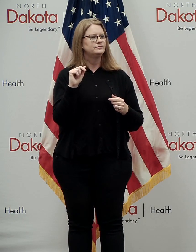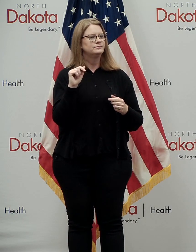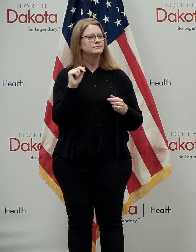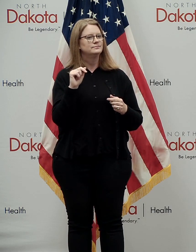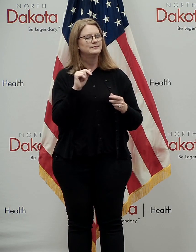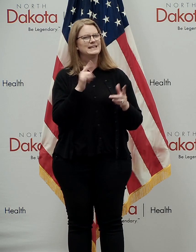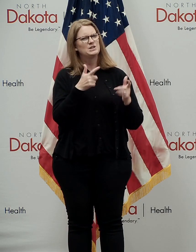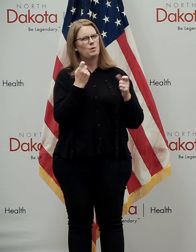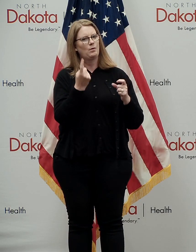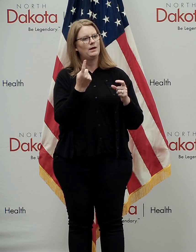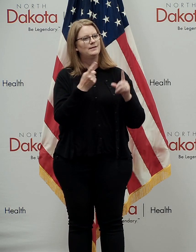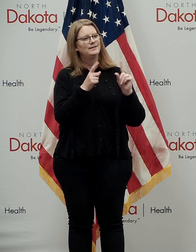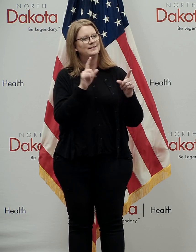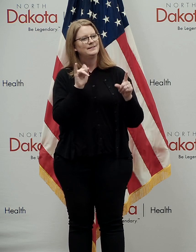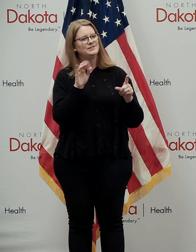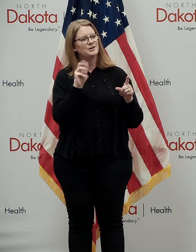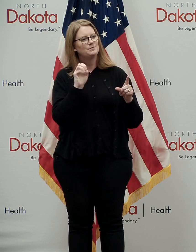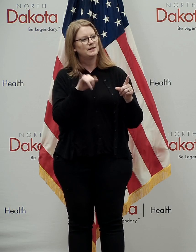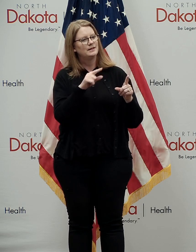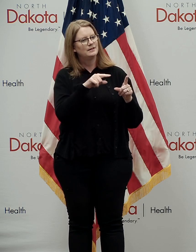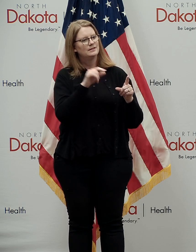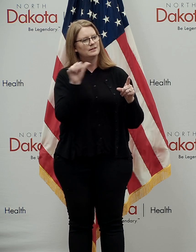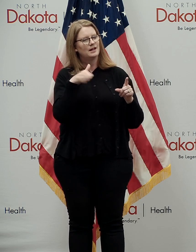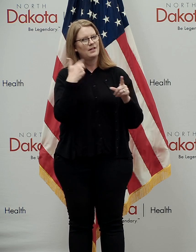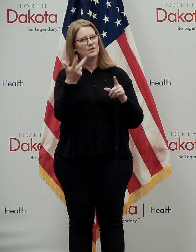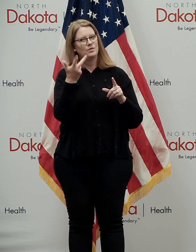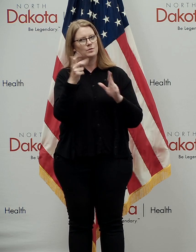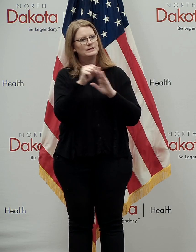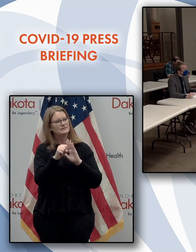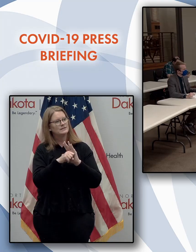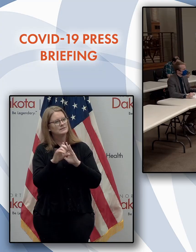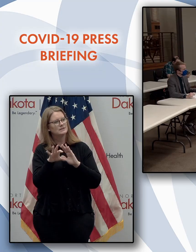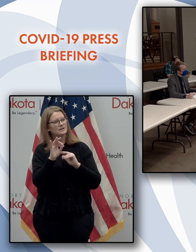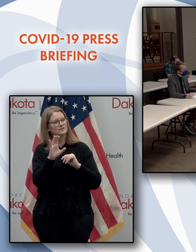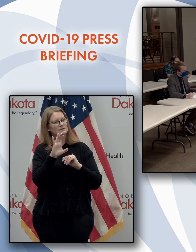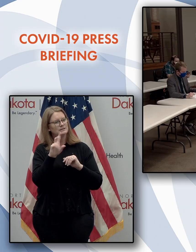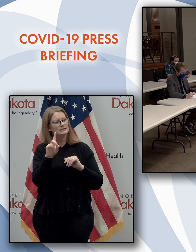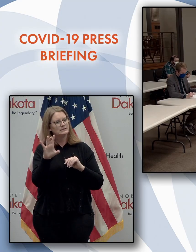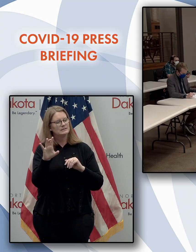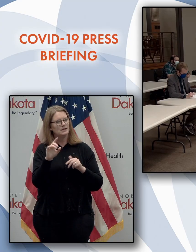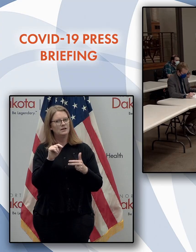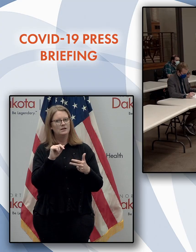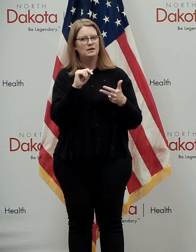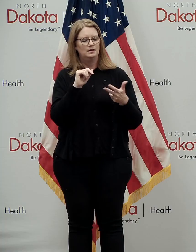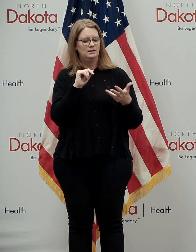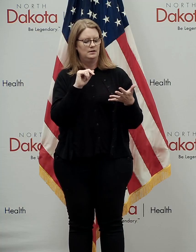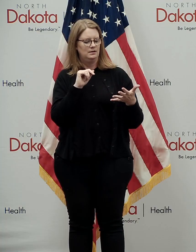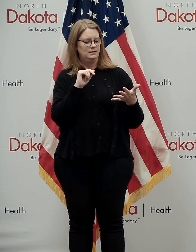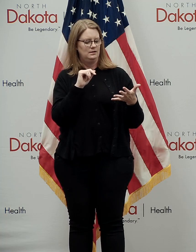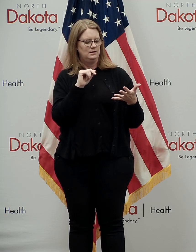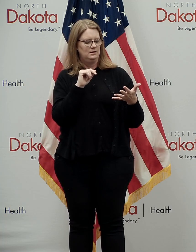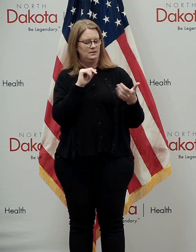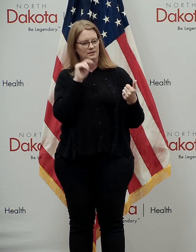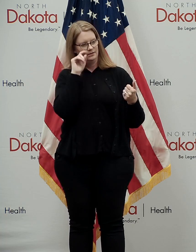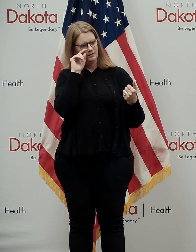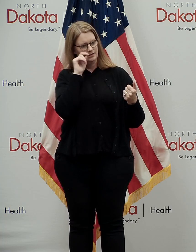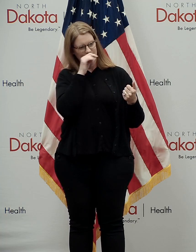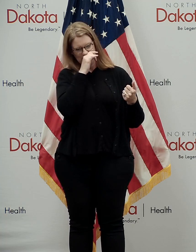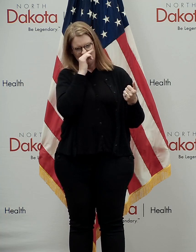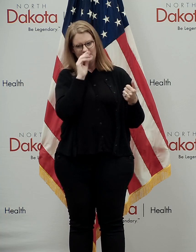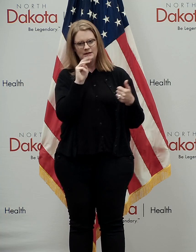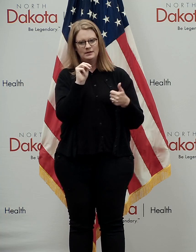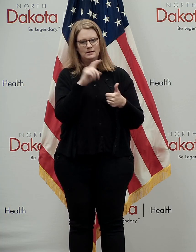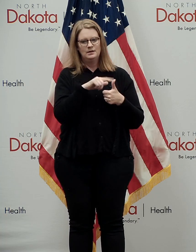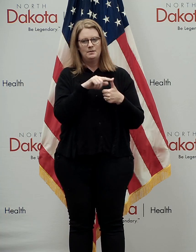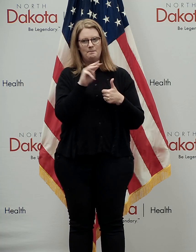Okay, quick one. Do you know the other 3 states that were selected for the CDC Pilot? I do, and I'm going to go.